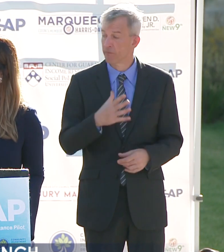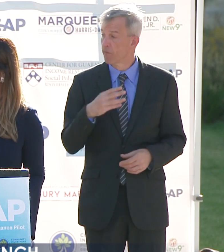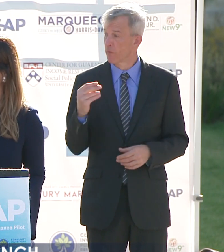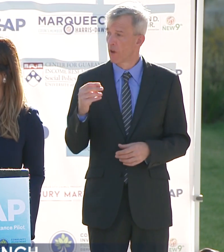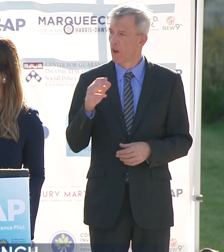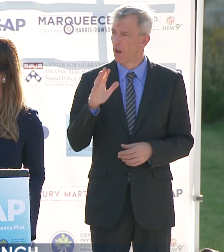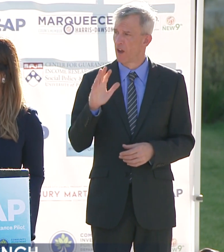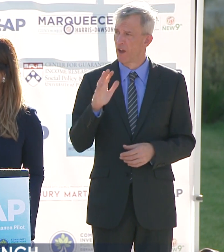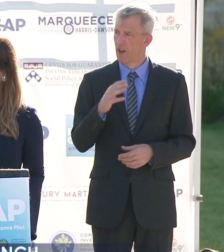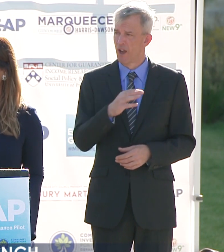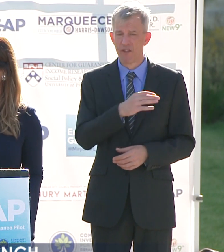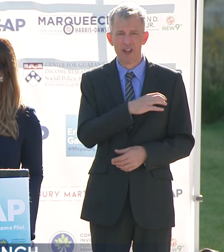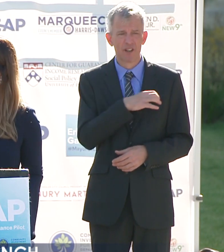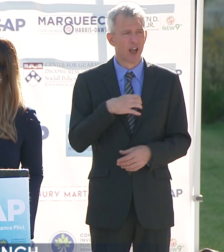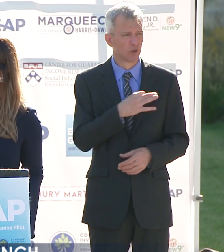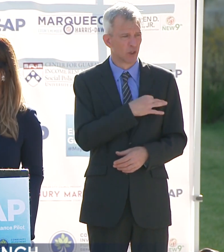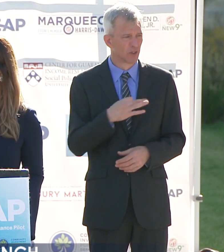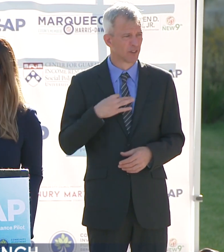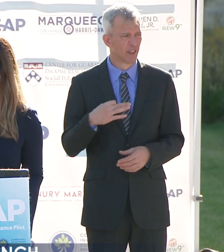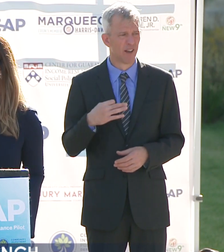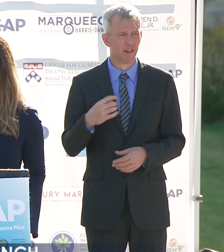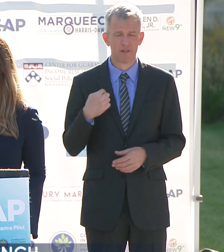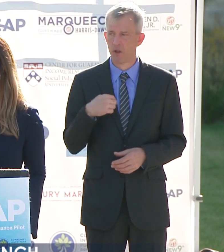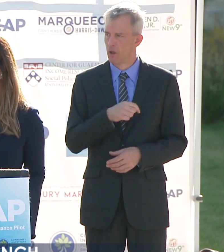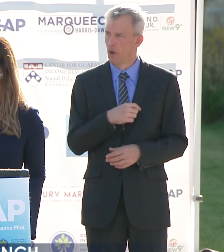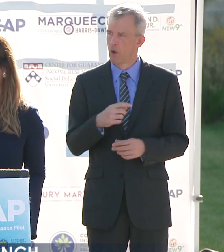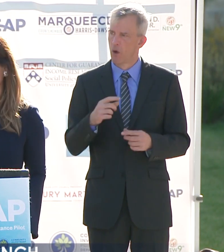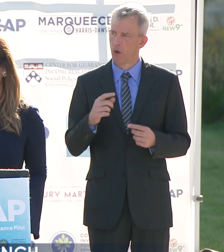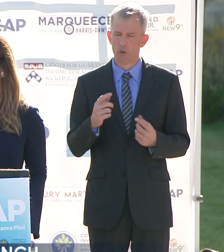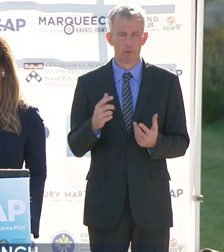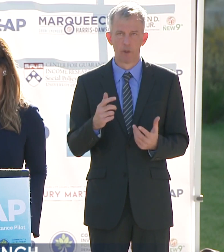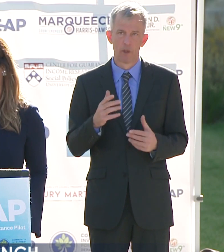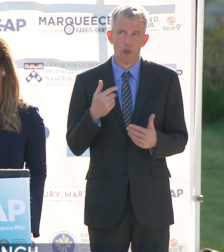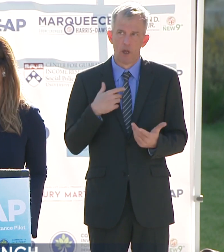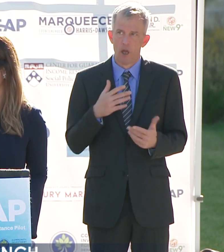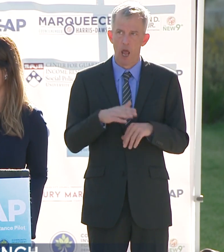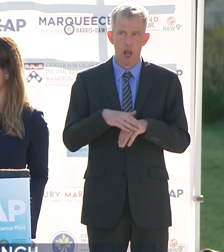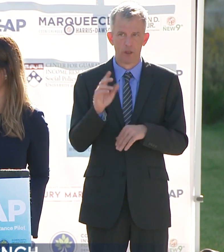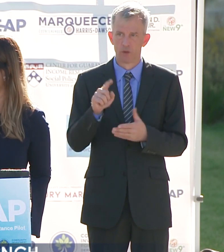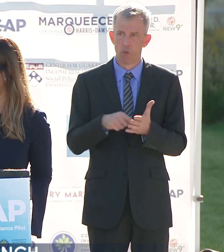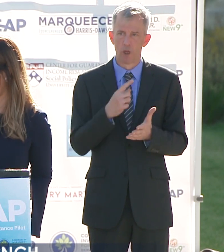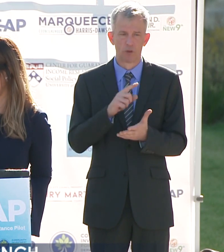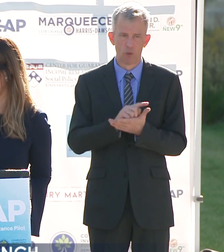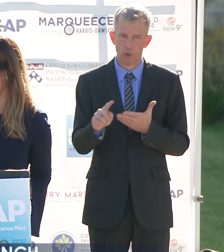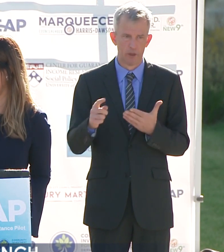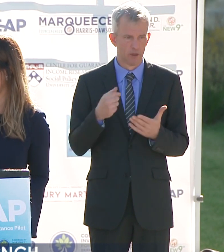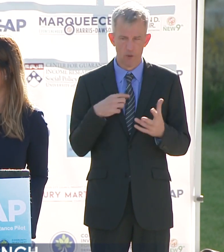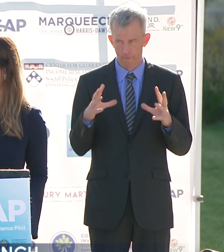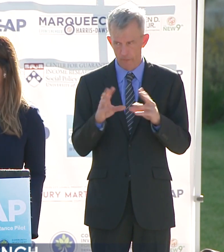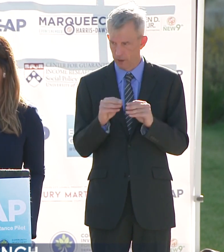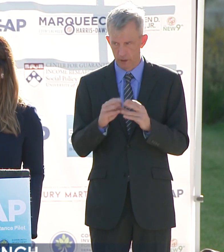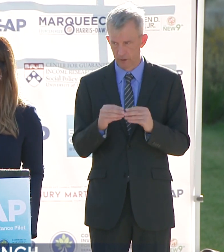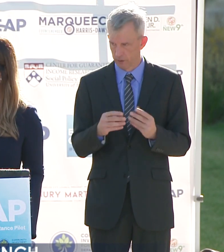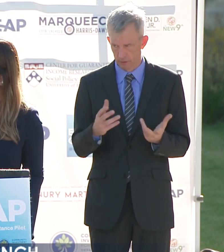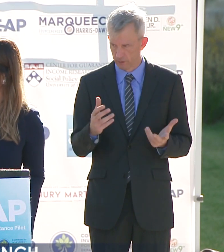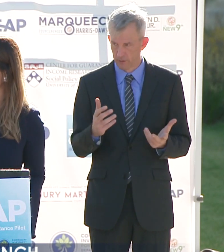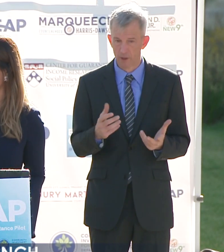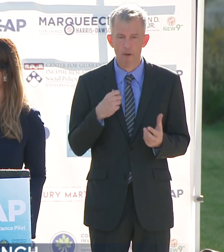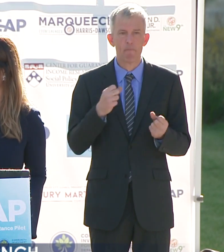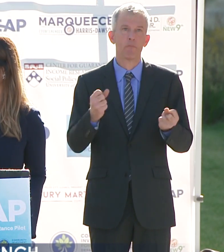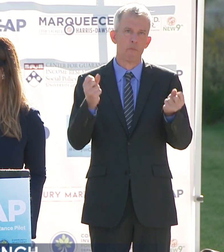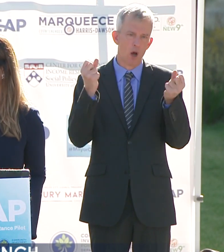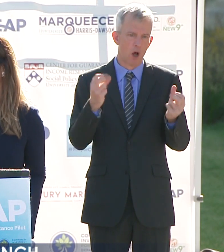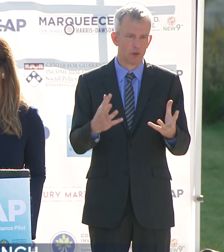for almost a year. We meet at least once a week, and sometimes more than once a week, and have